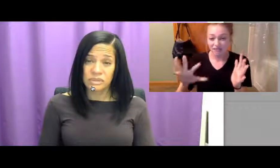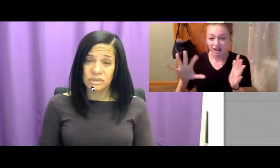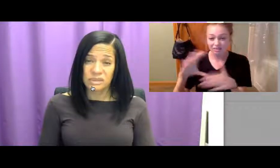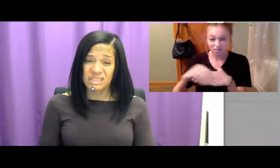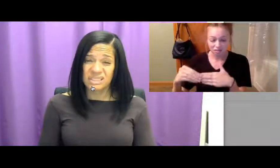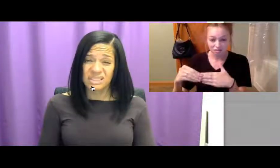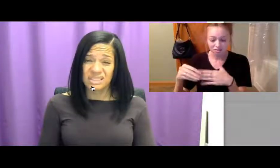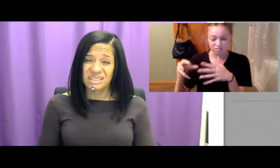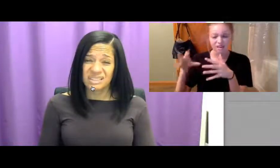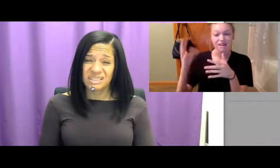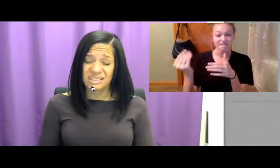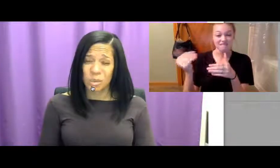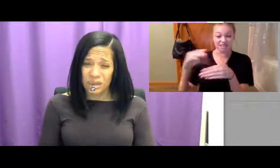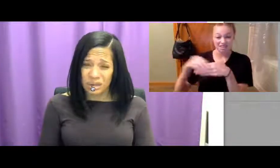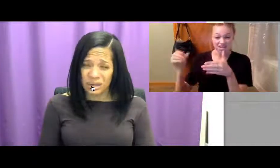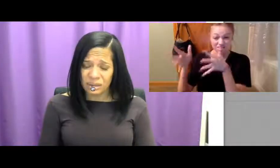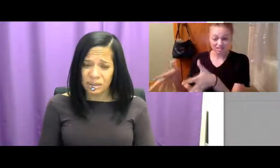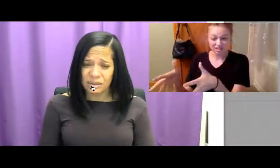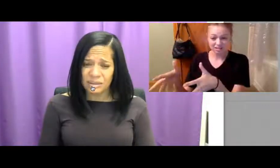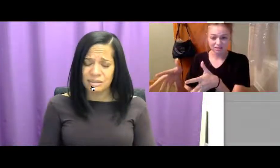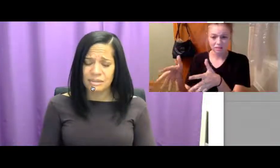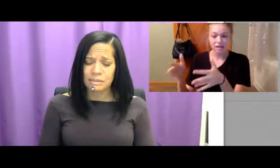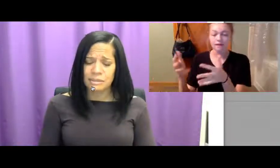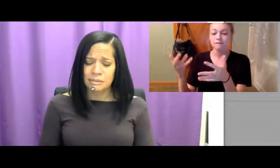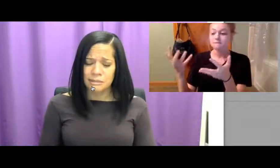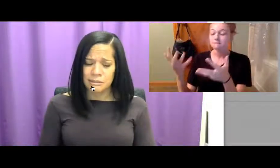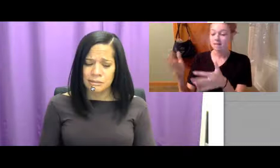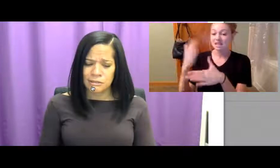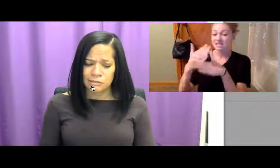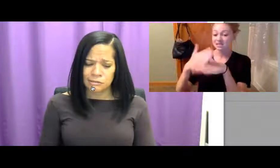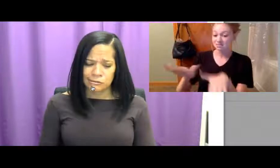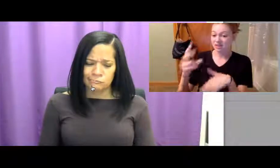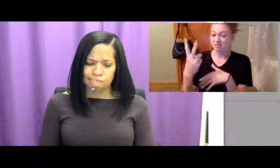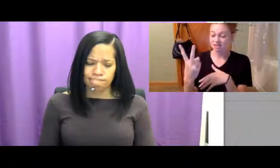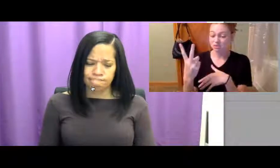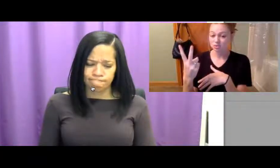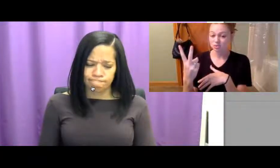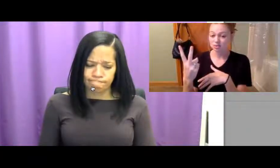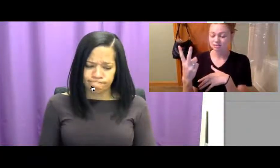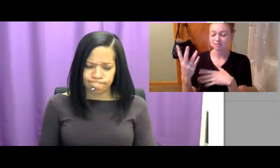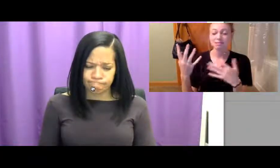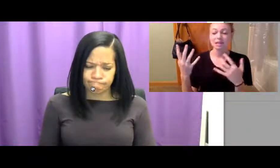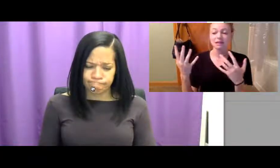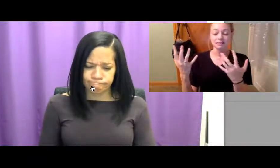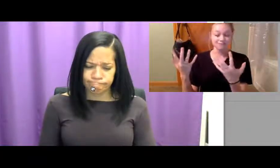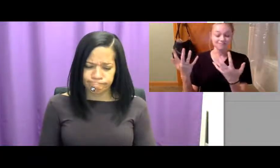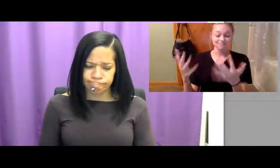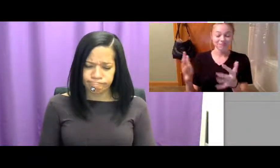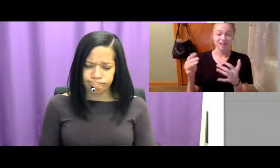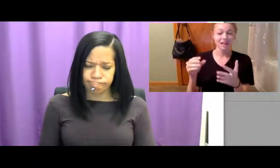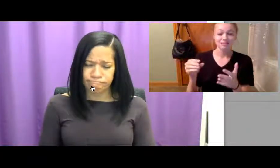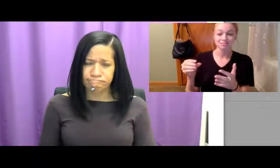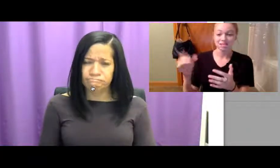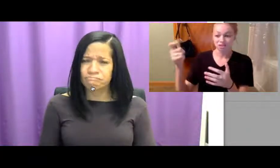leaves 15. We divide that by 2, so your check will be deducted $7.50. Does that